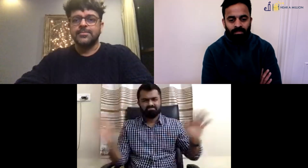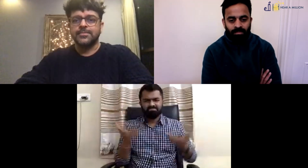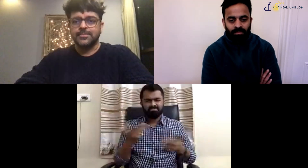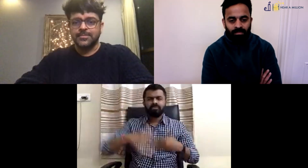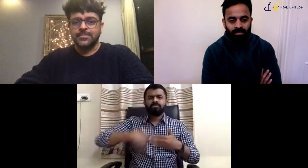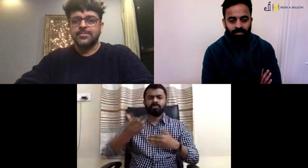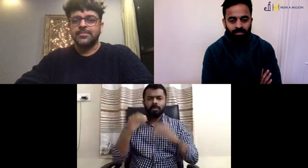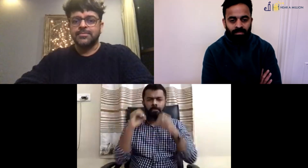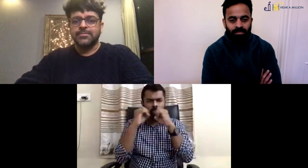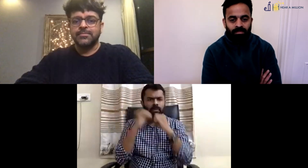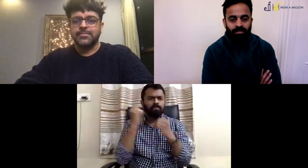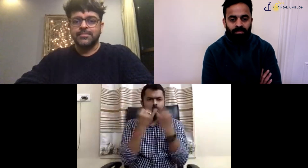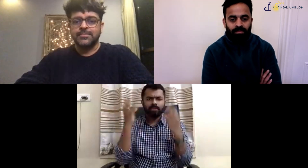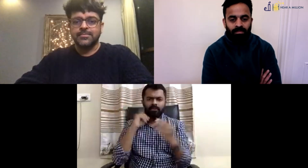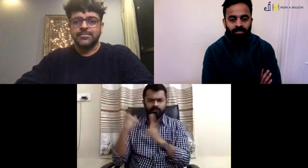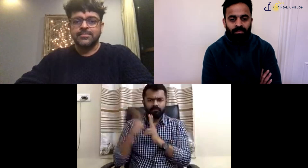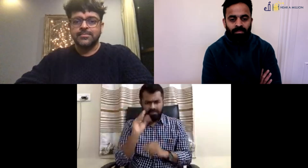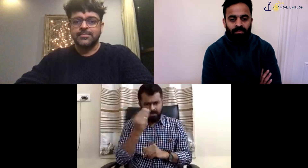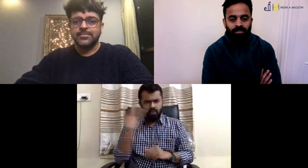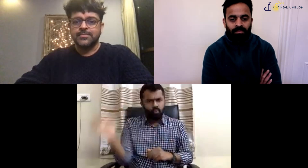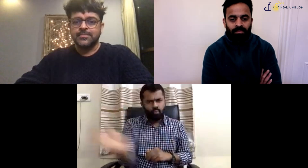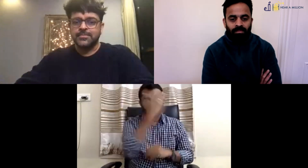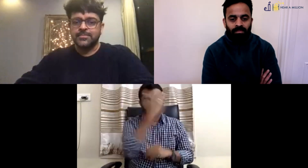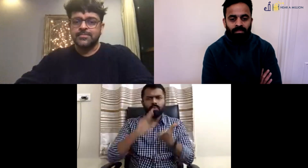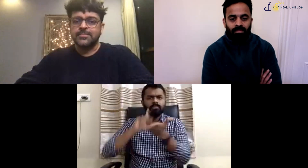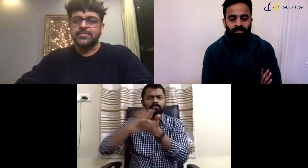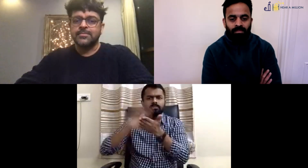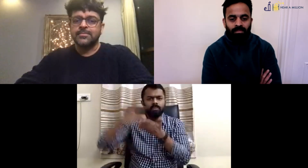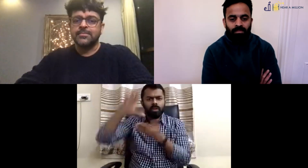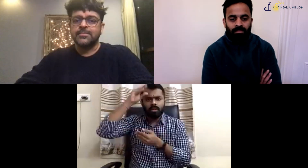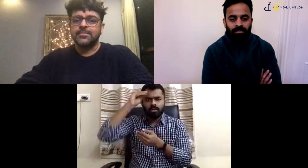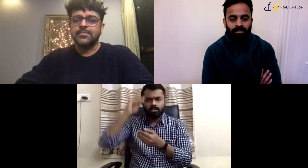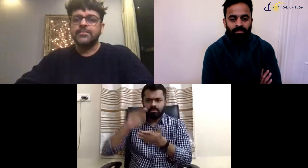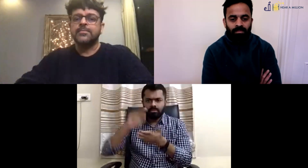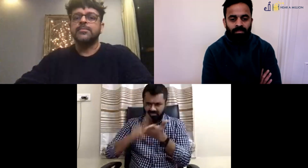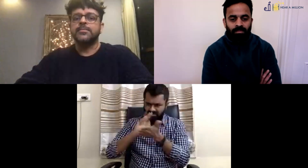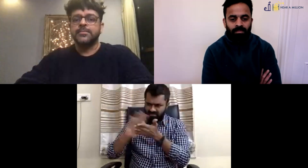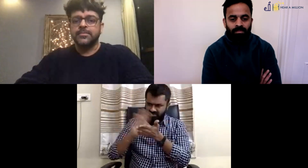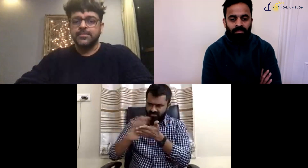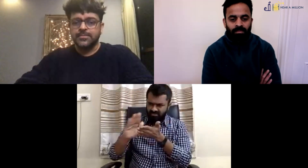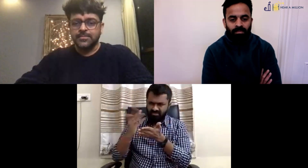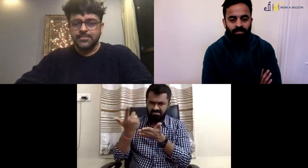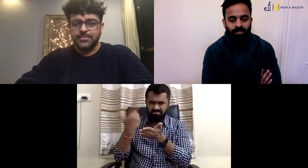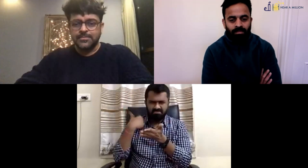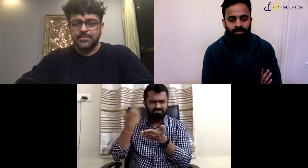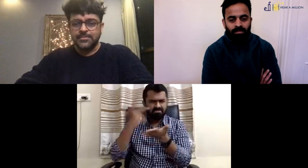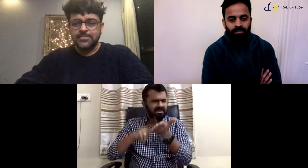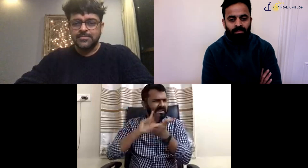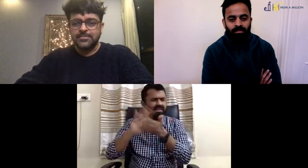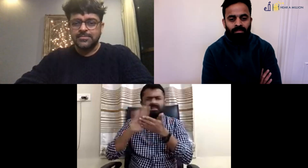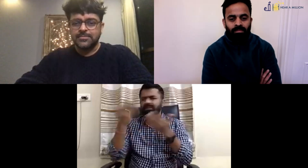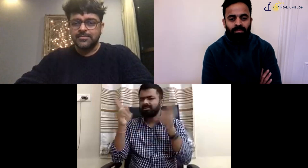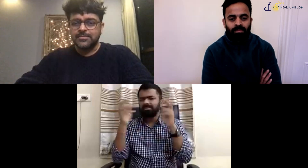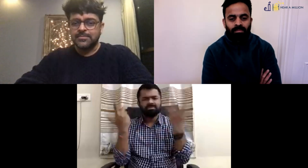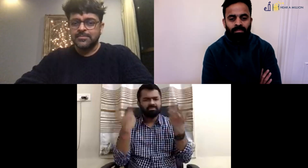couldn't understand anything. So later on, in Bombay, people told me that you can go in NIHH and you